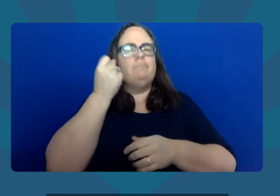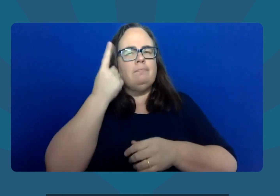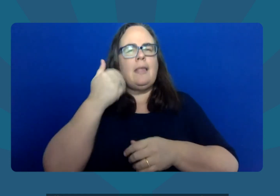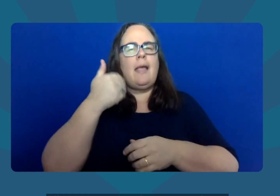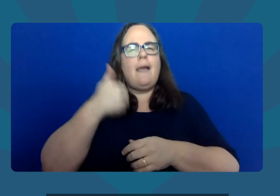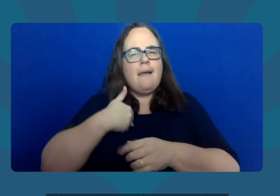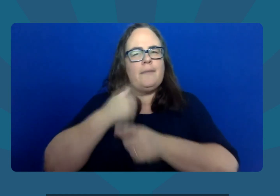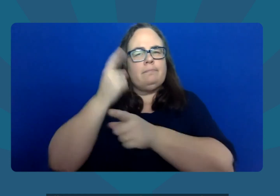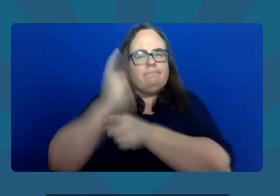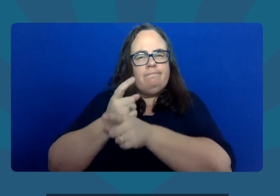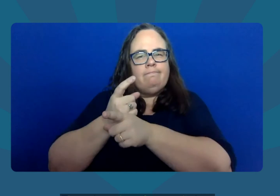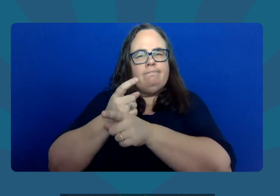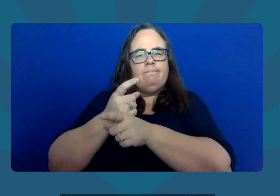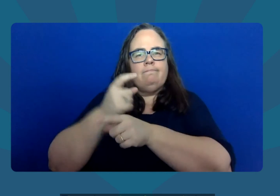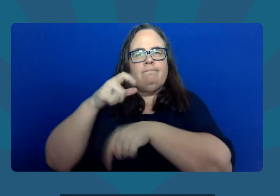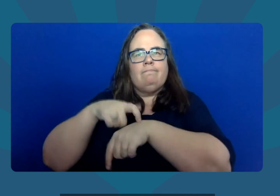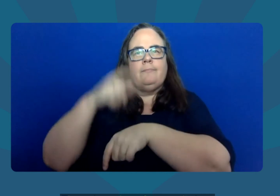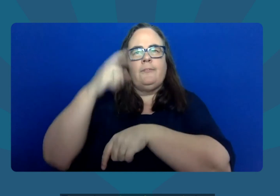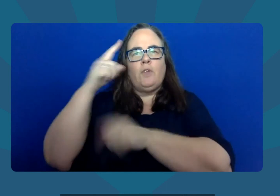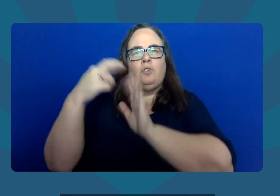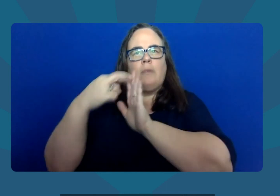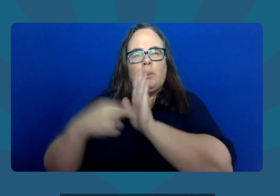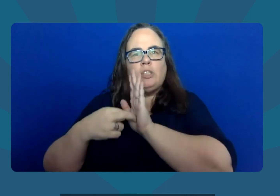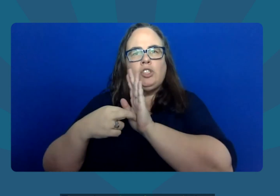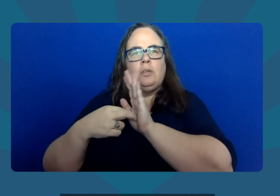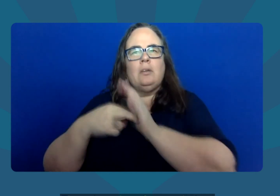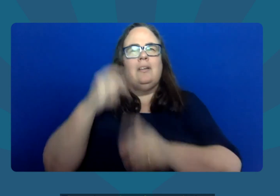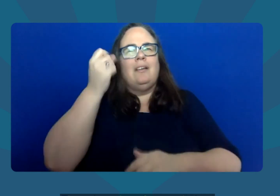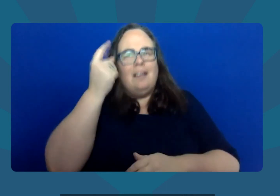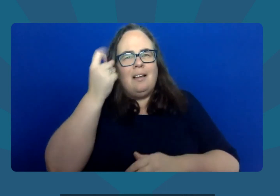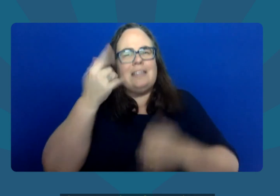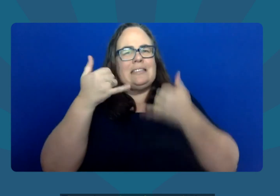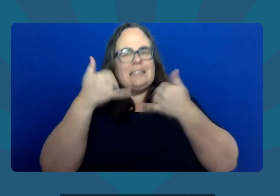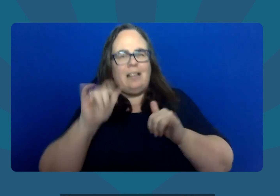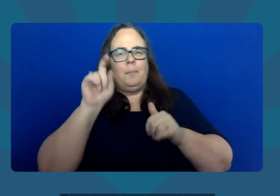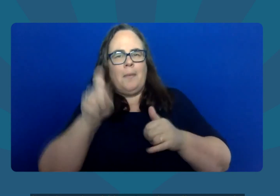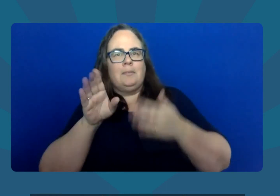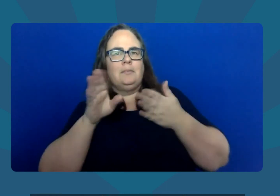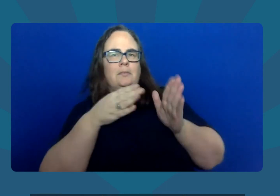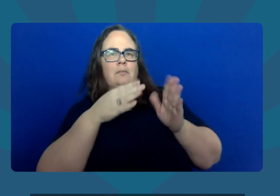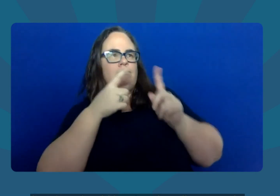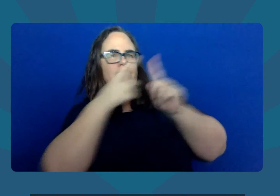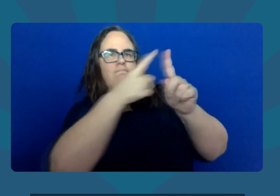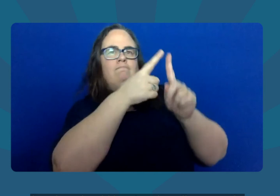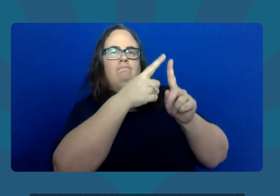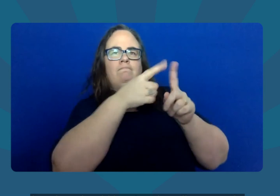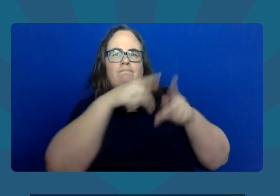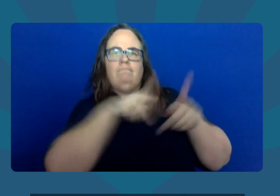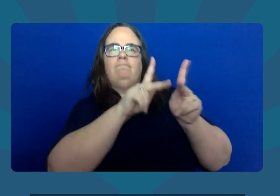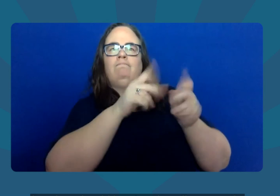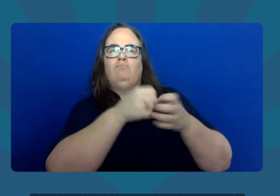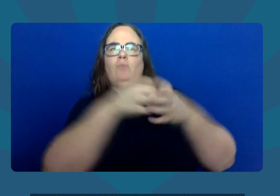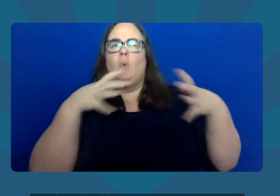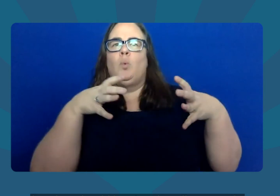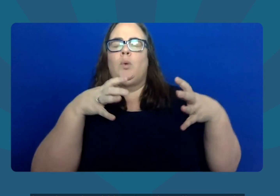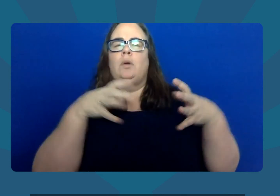culture. There is a place for regulation, but they should be aimed to